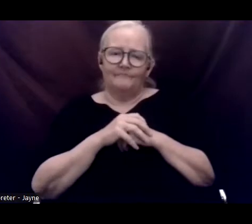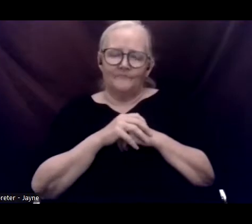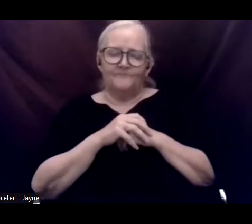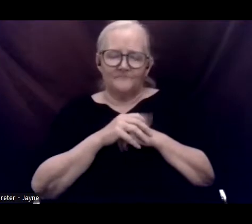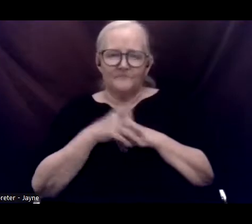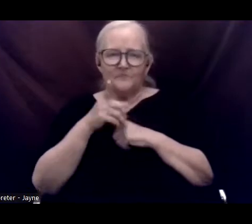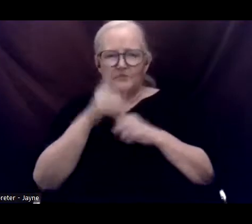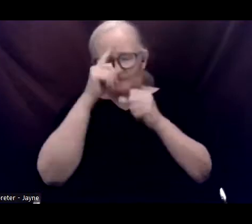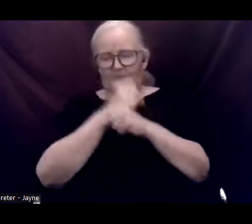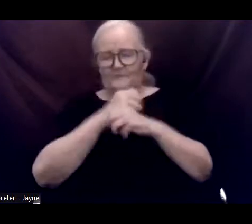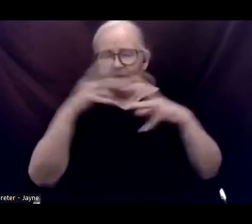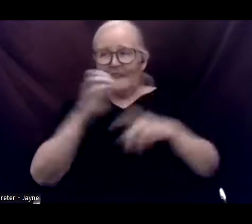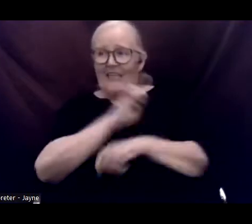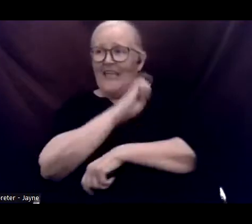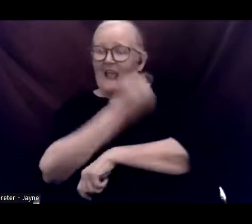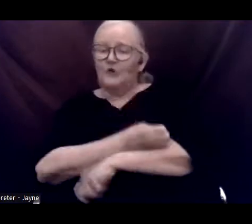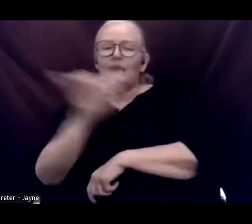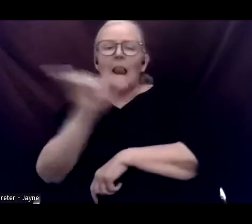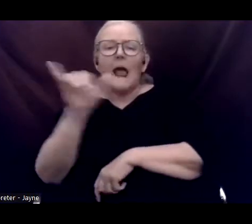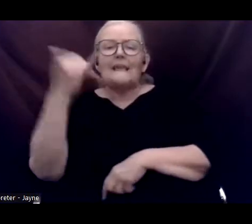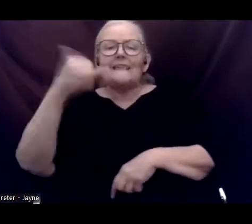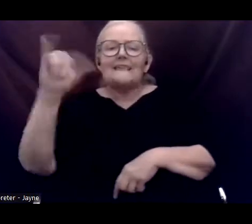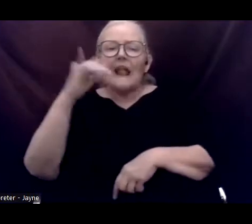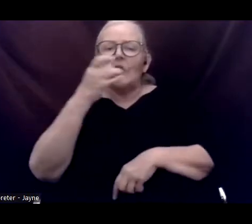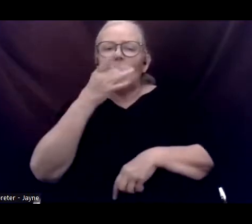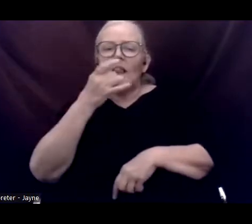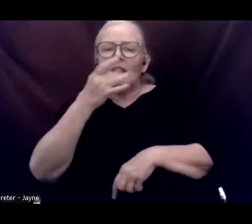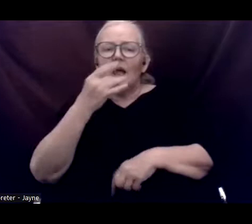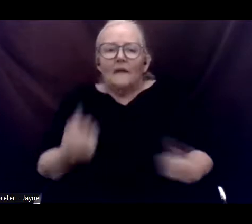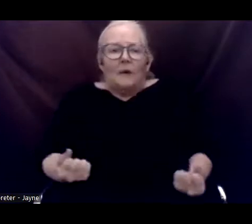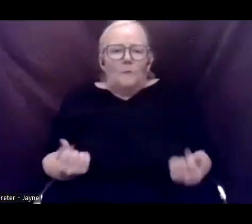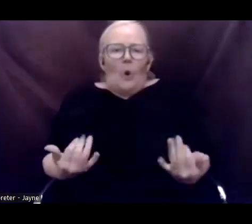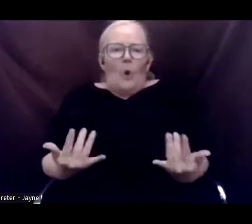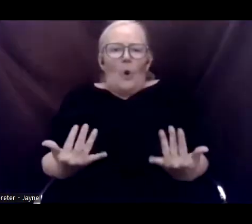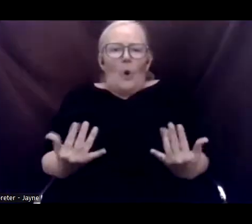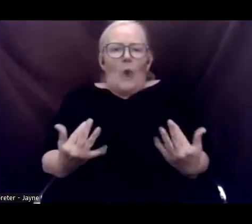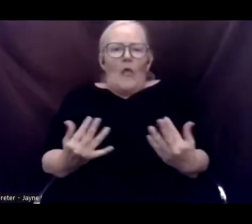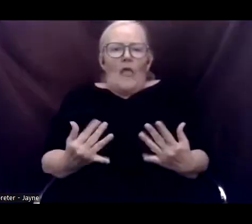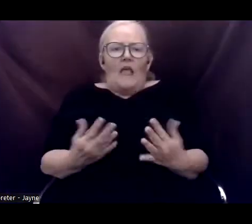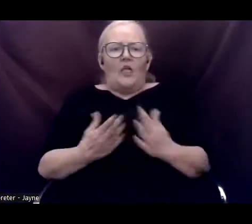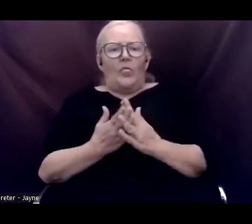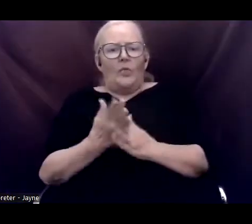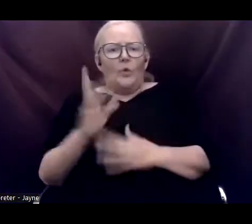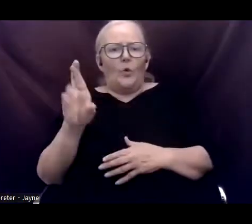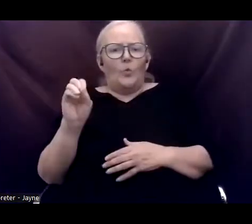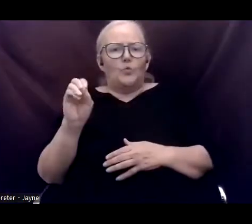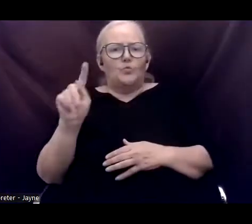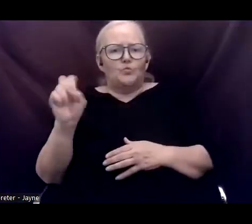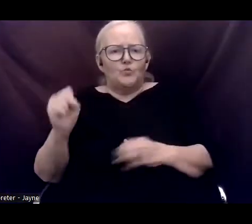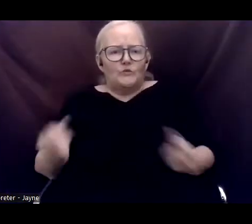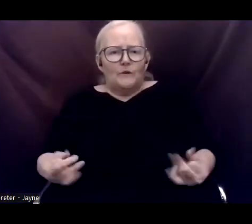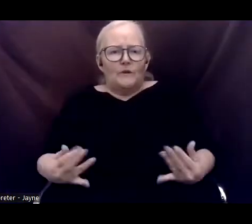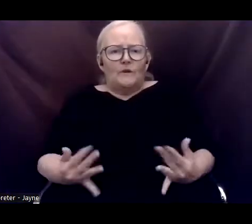Imagine that energy is yellow light rising up the roots to your feet, to your